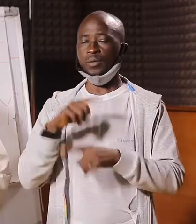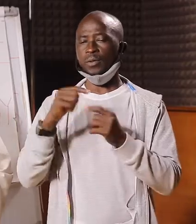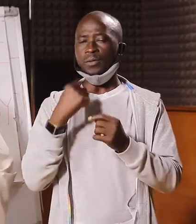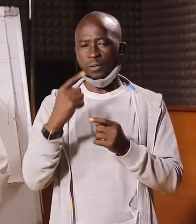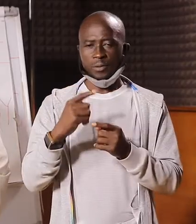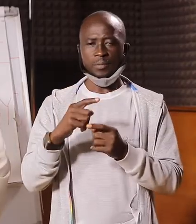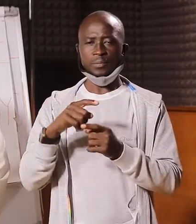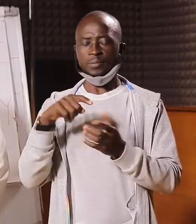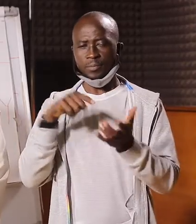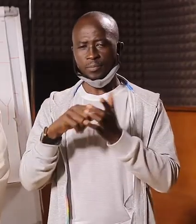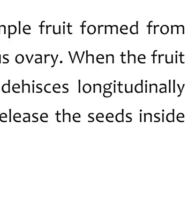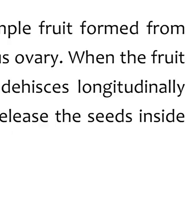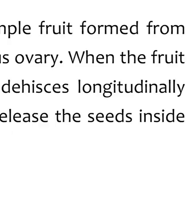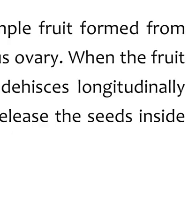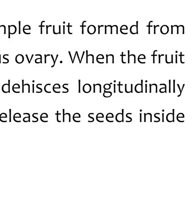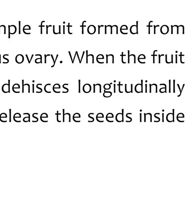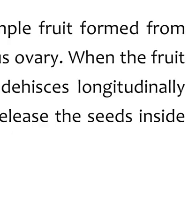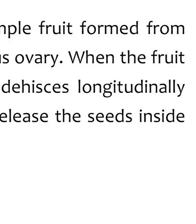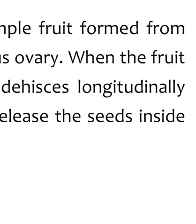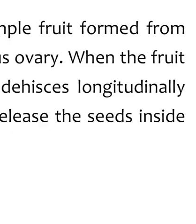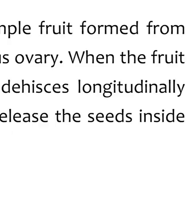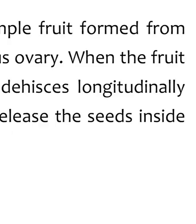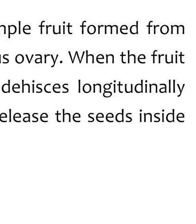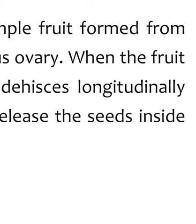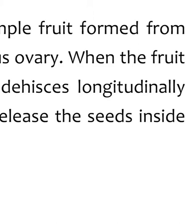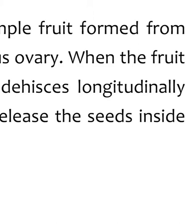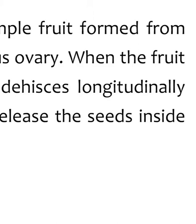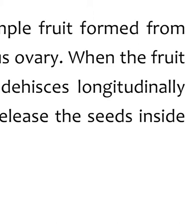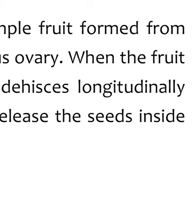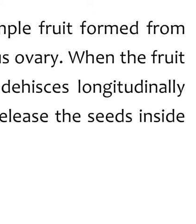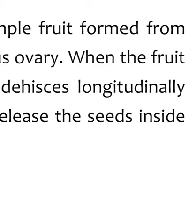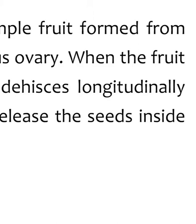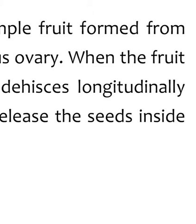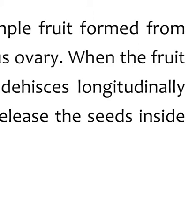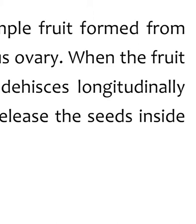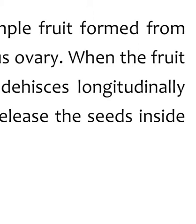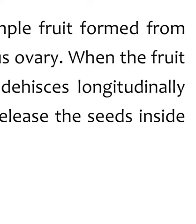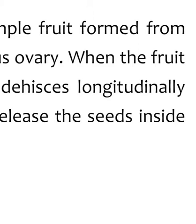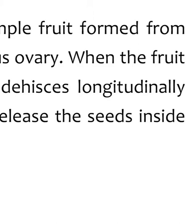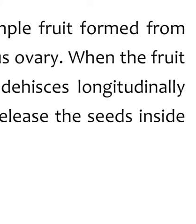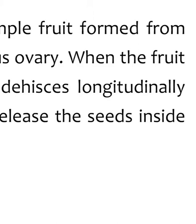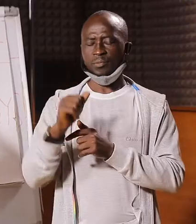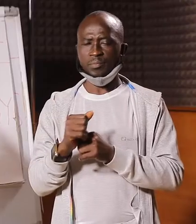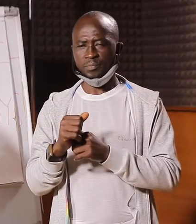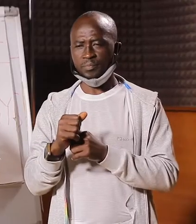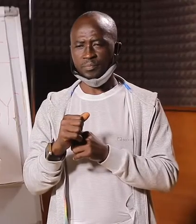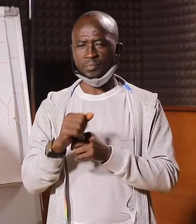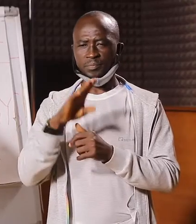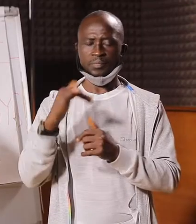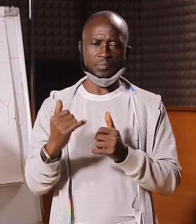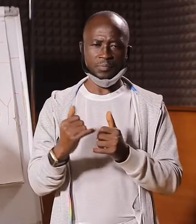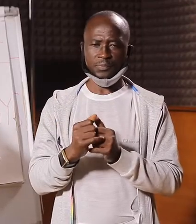is a legume, what does that mean? It is a simple fruit from the superior monocarpous ovary. By now,